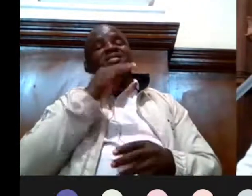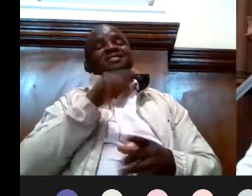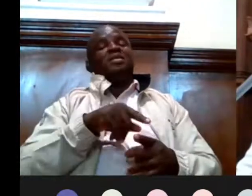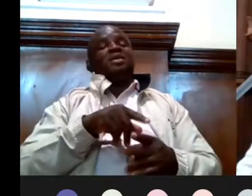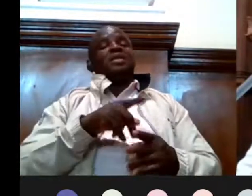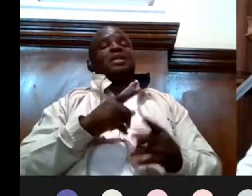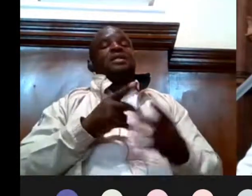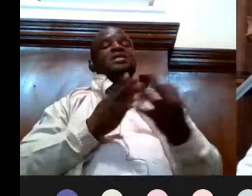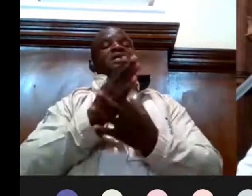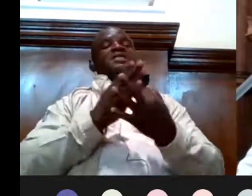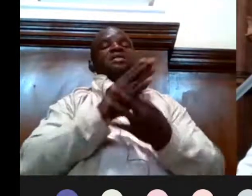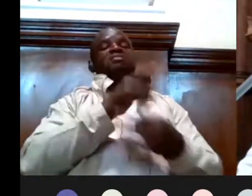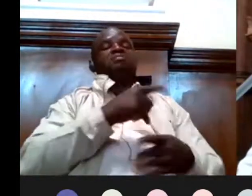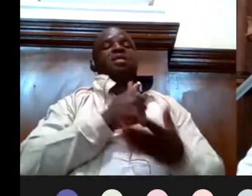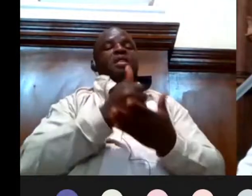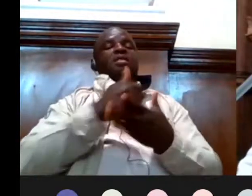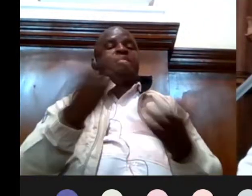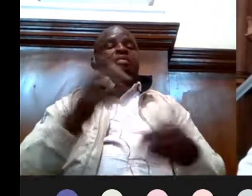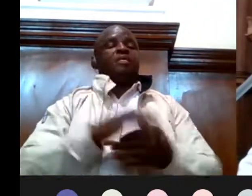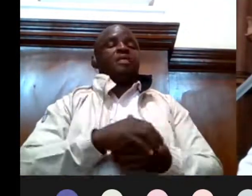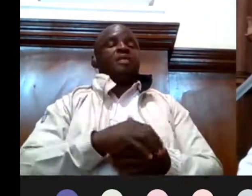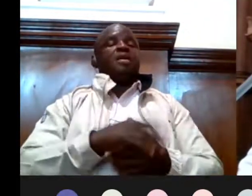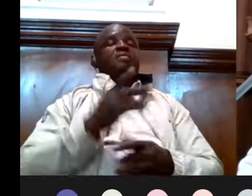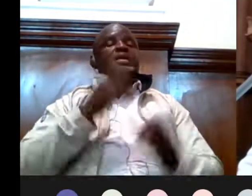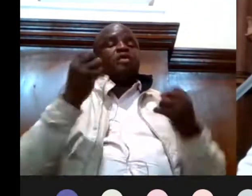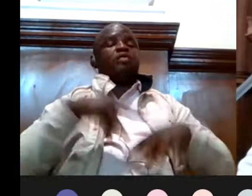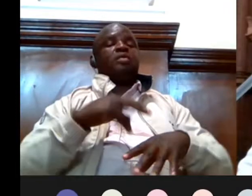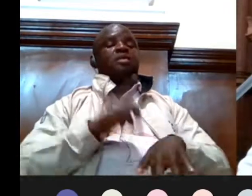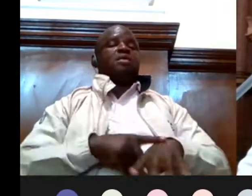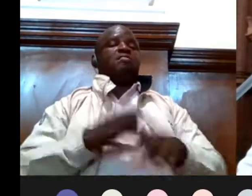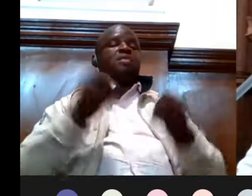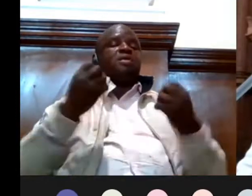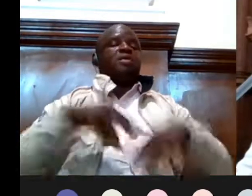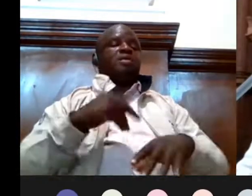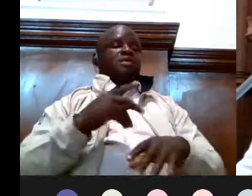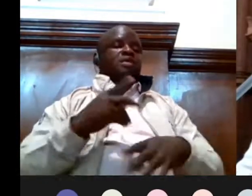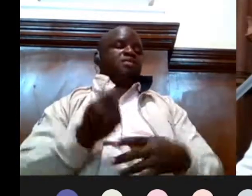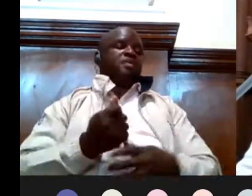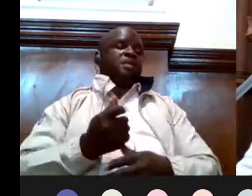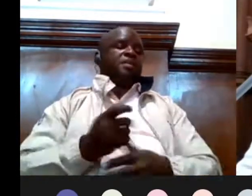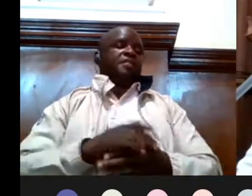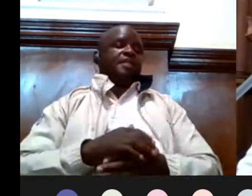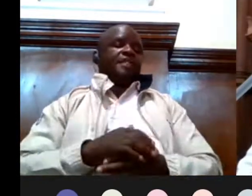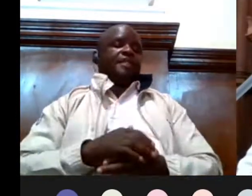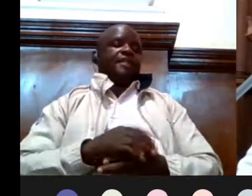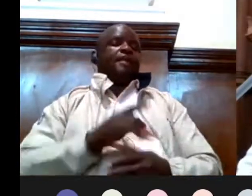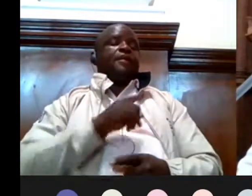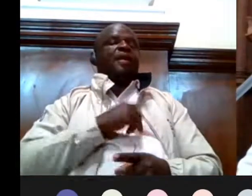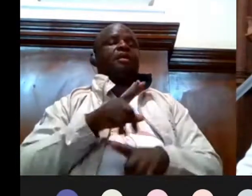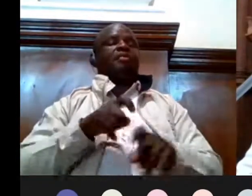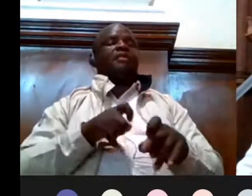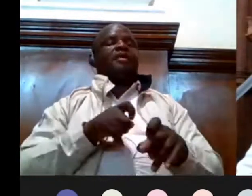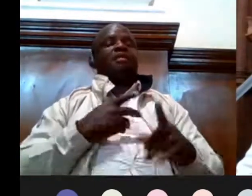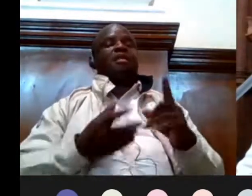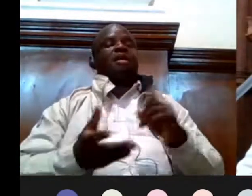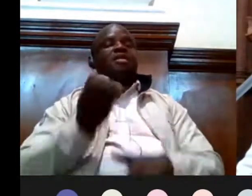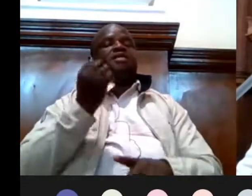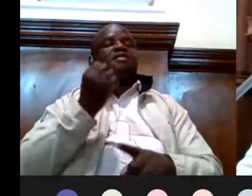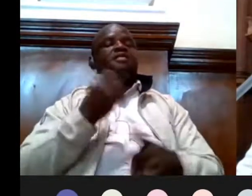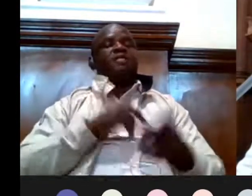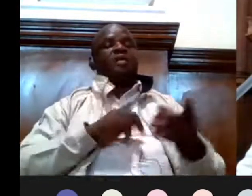these interventions were totally ineffective and a waste of time and money. But why did they not achieve any